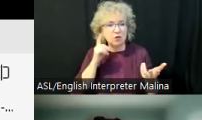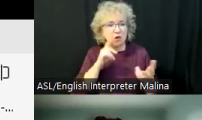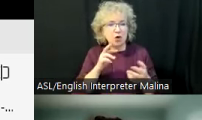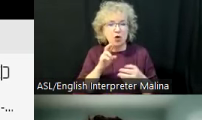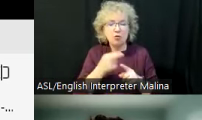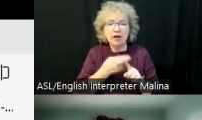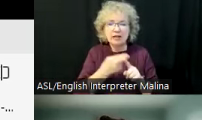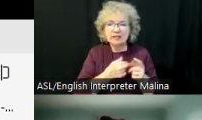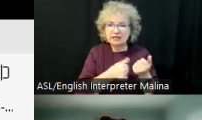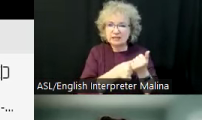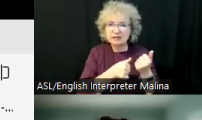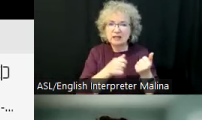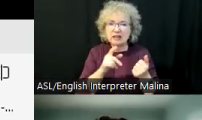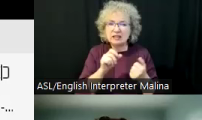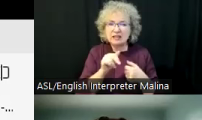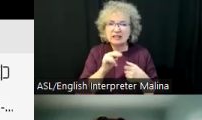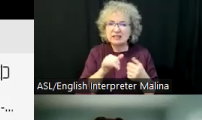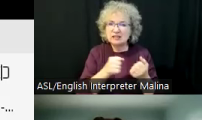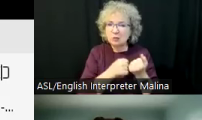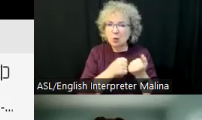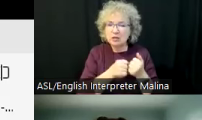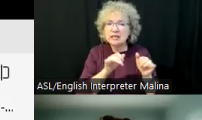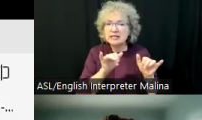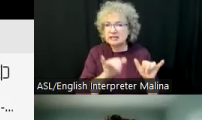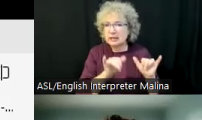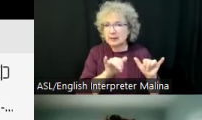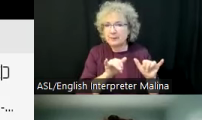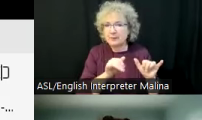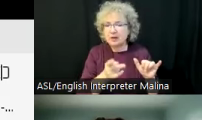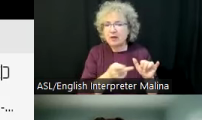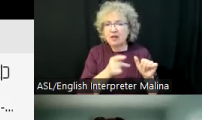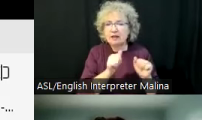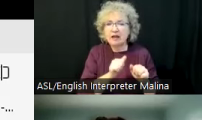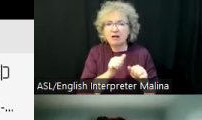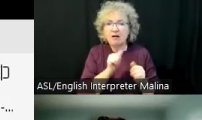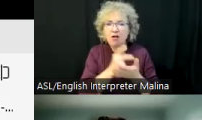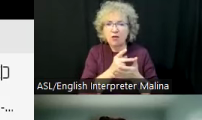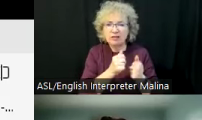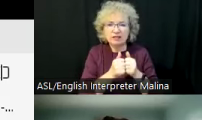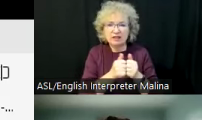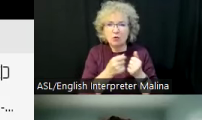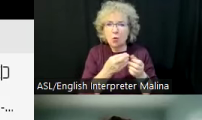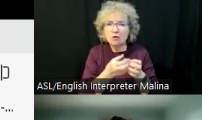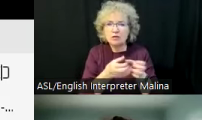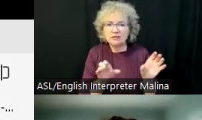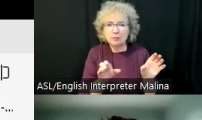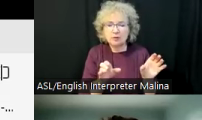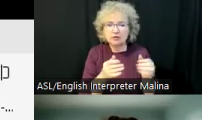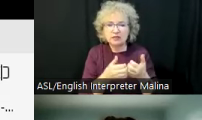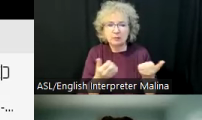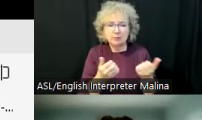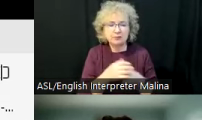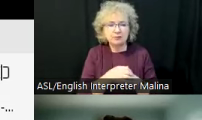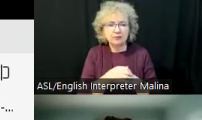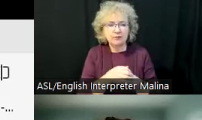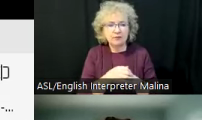is the same. These services can be authorized together or independently. But the first